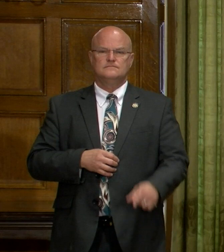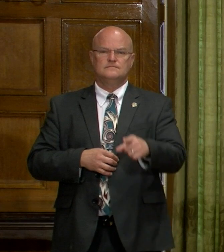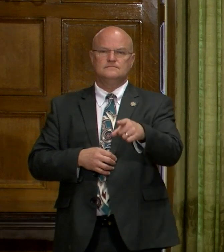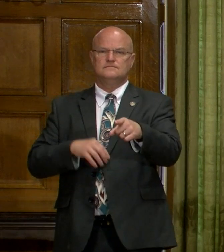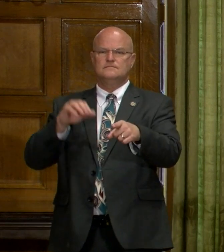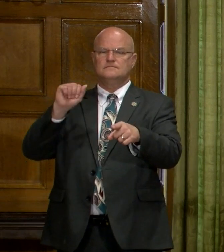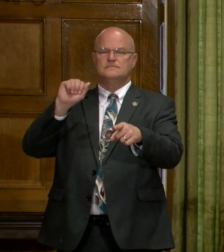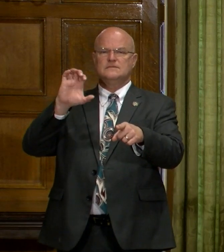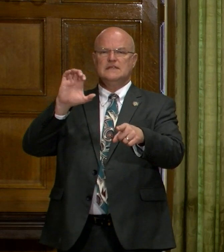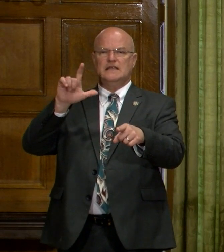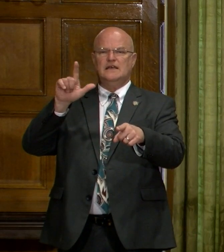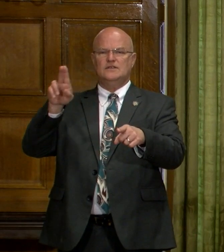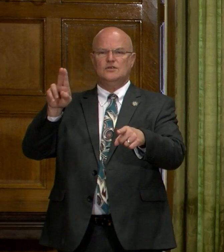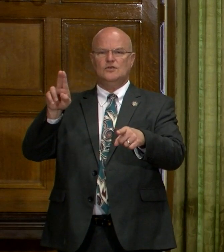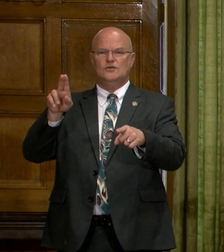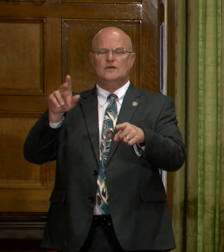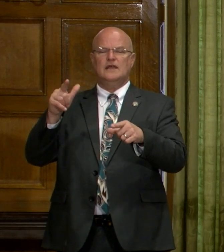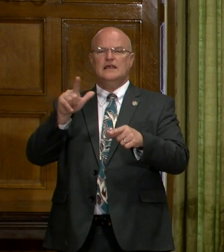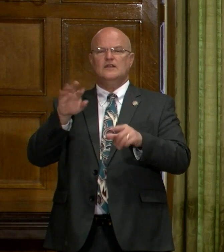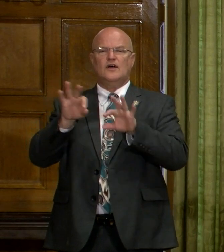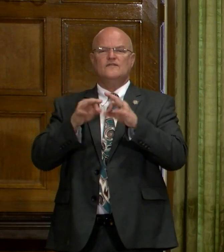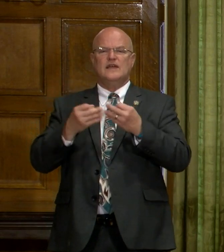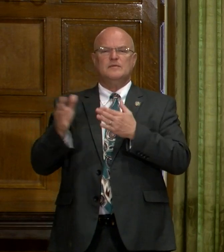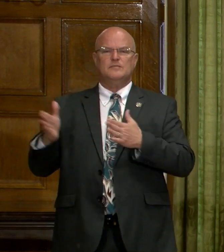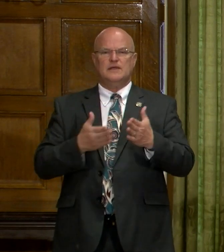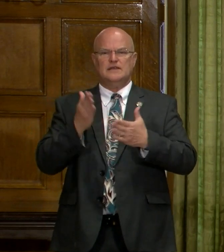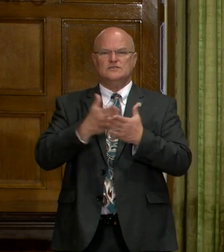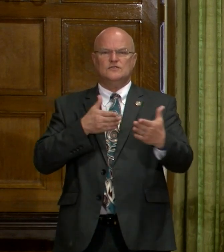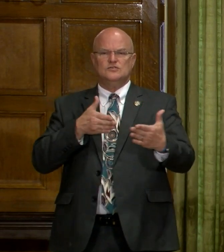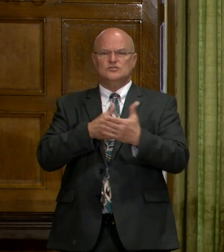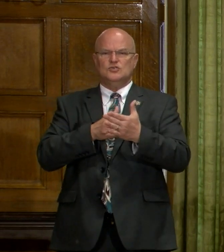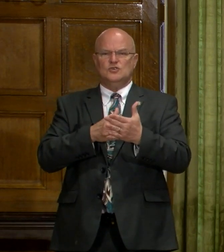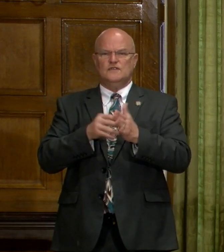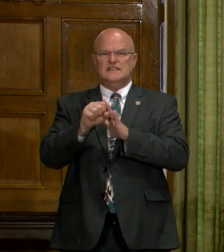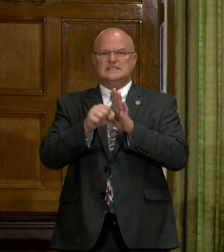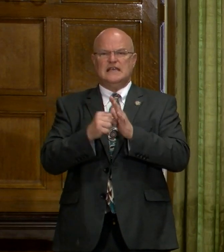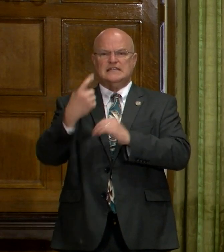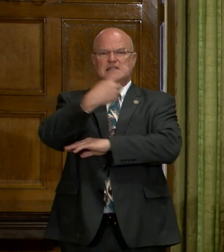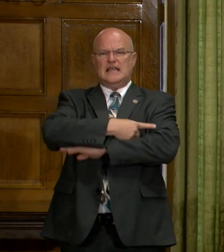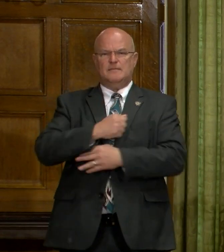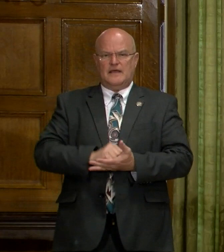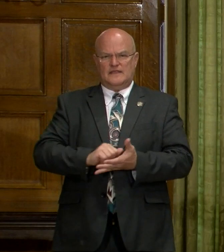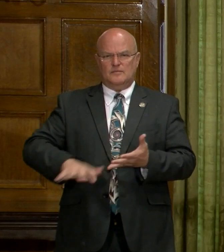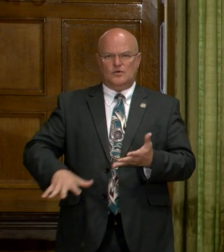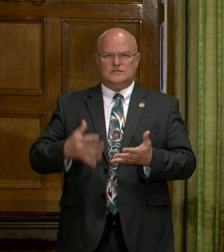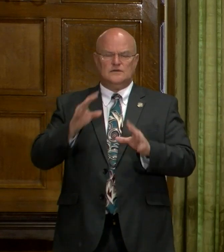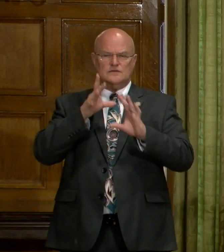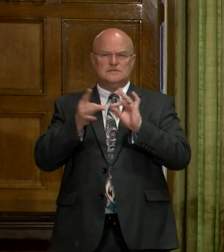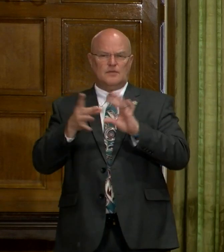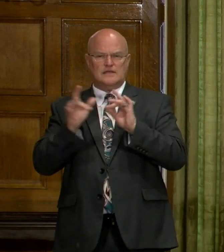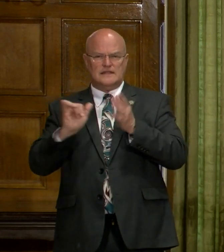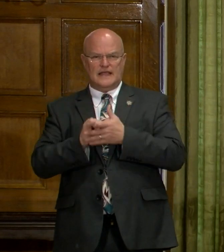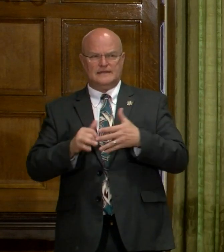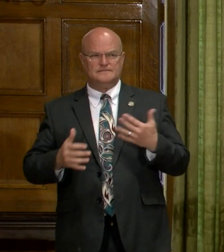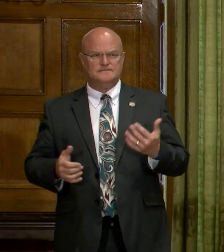ACLU and Little Rock Family Planning Services sued the state today in terms of the abortions. Any response